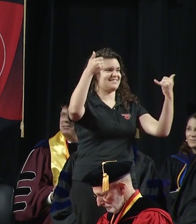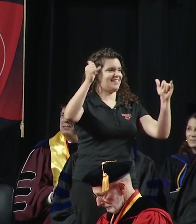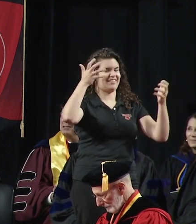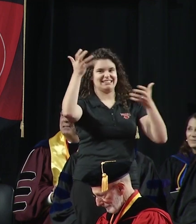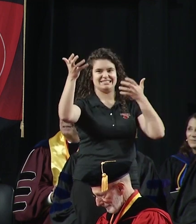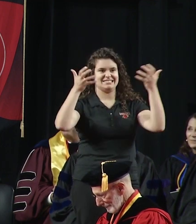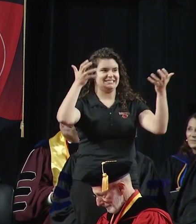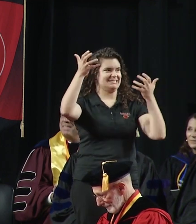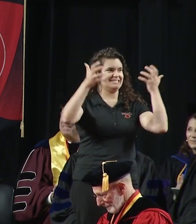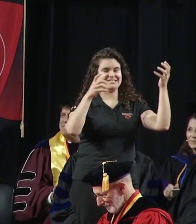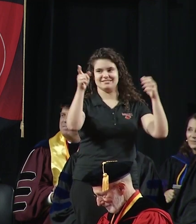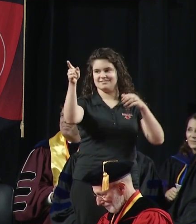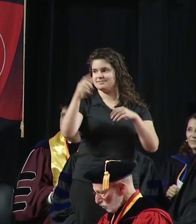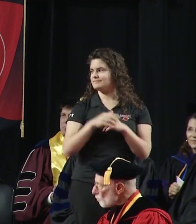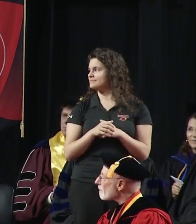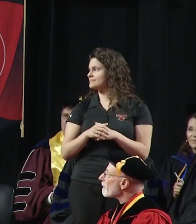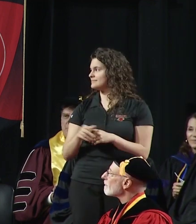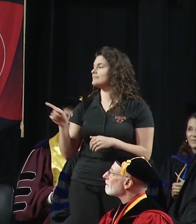Sorry.